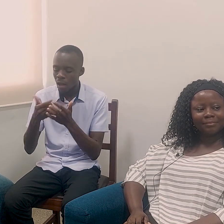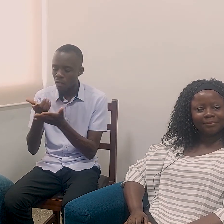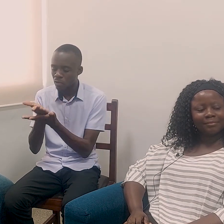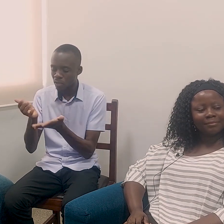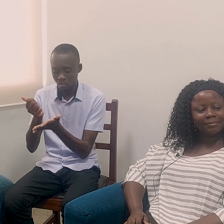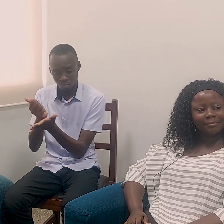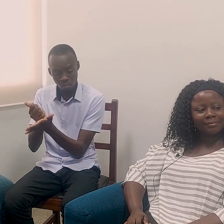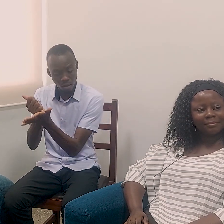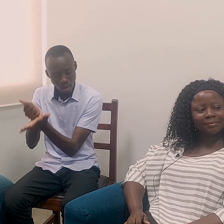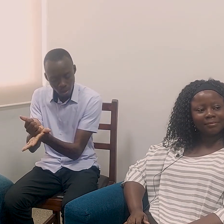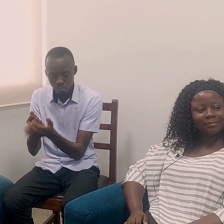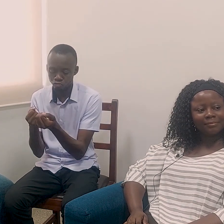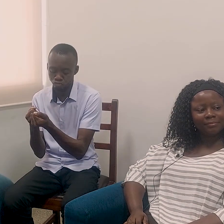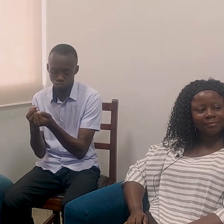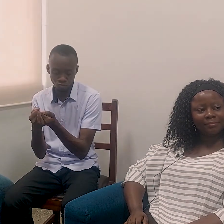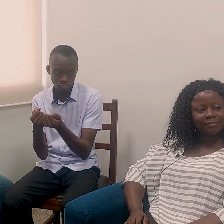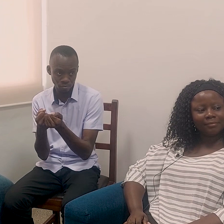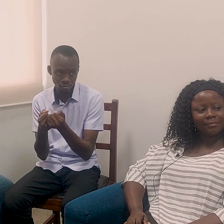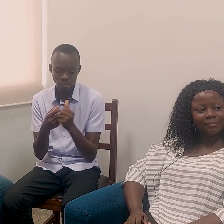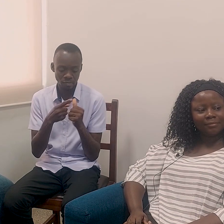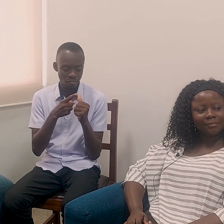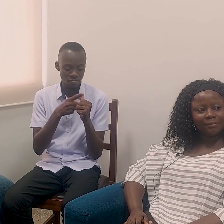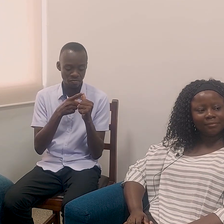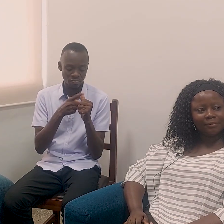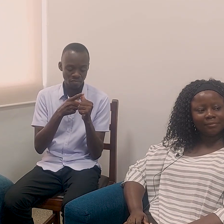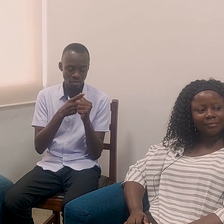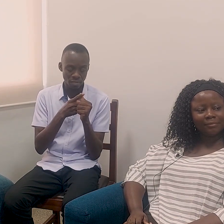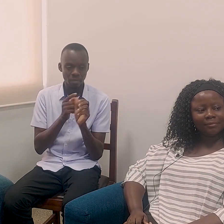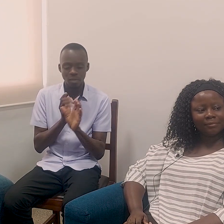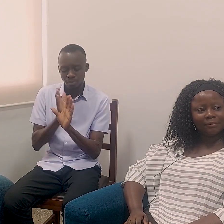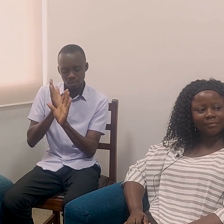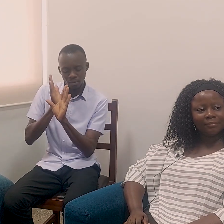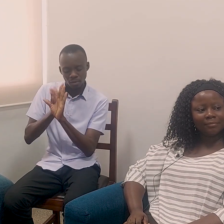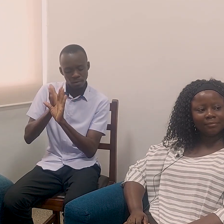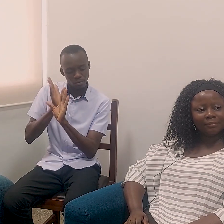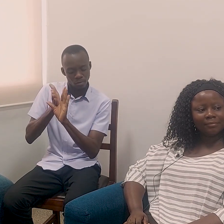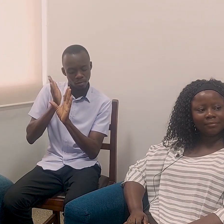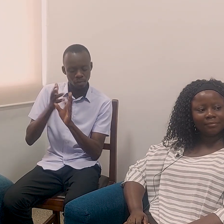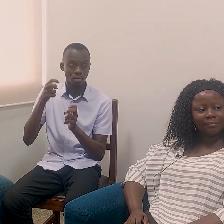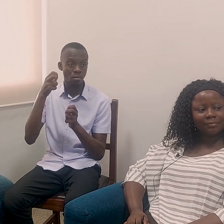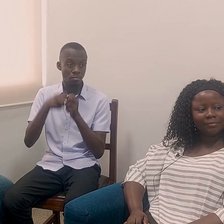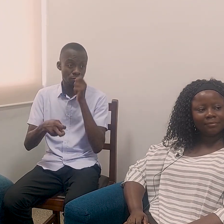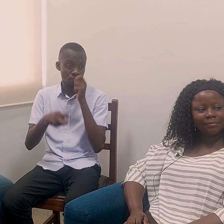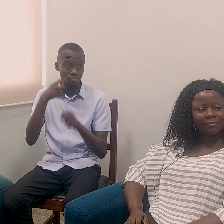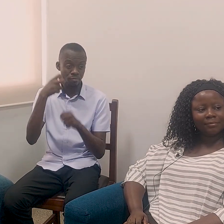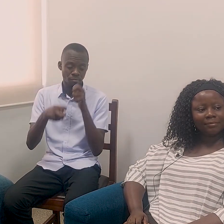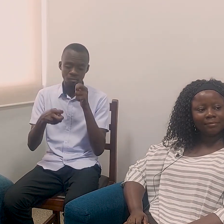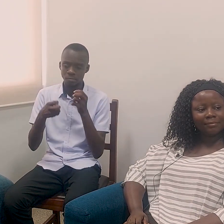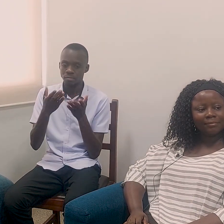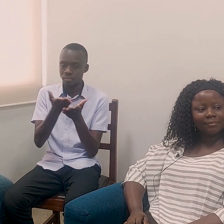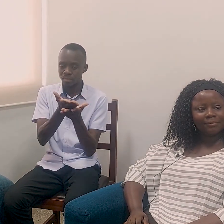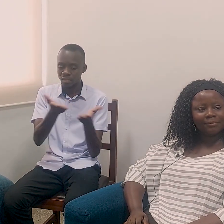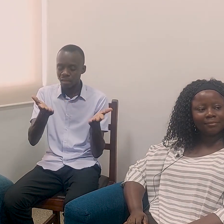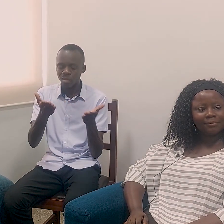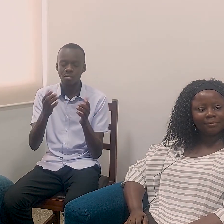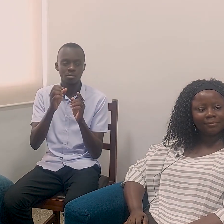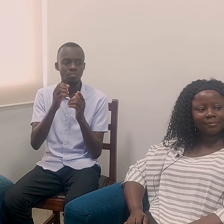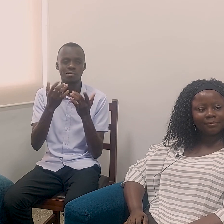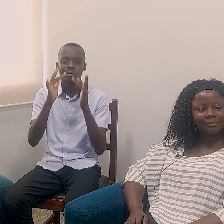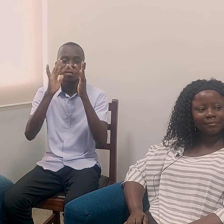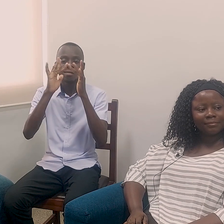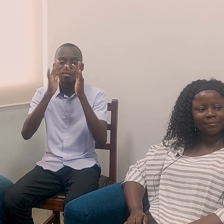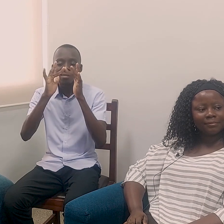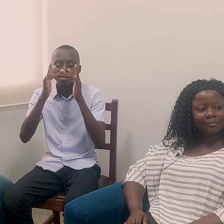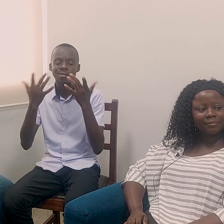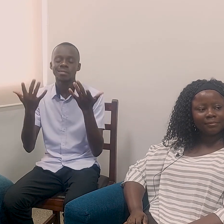So, we'd like to start with psychological disorders. This is something that is thrown about a lot on social media. You see